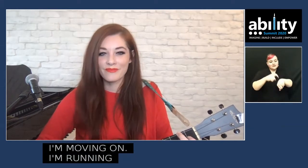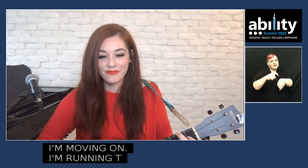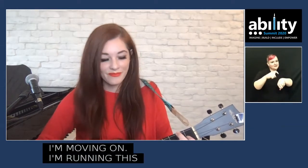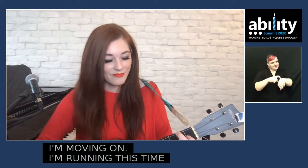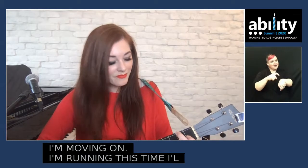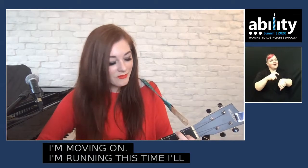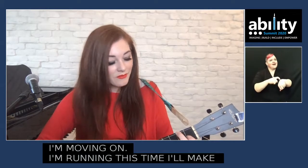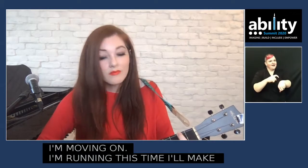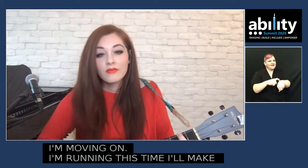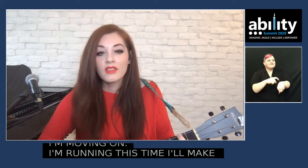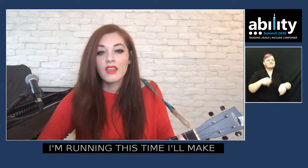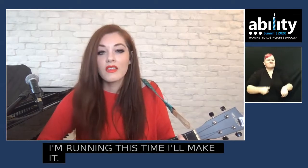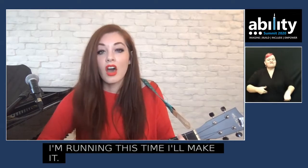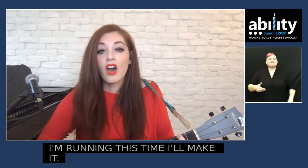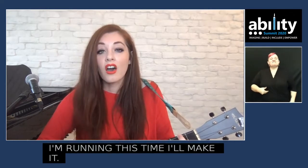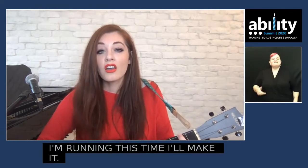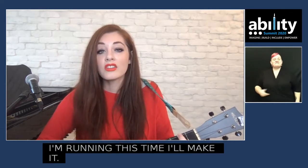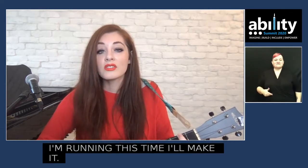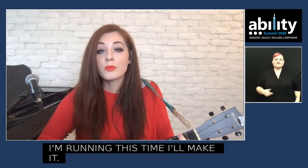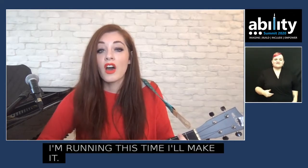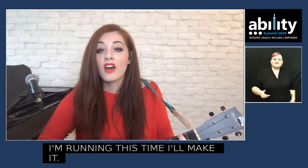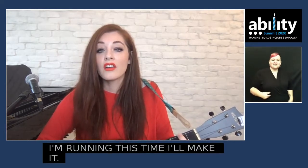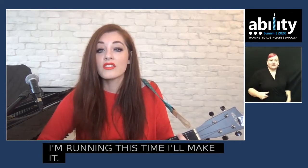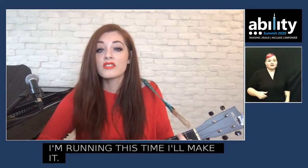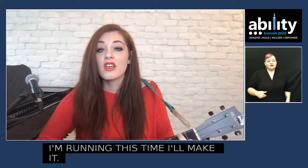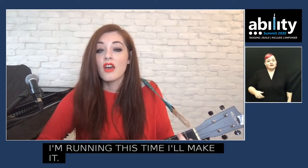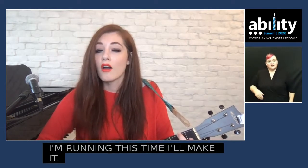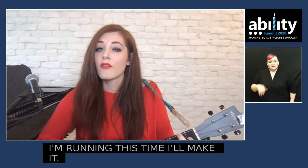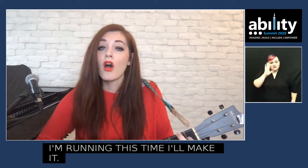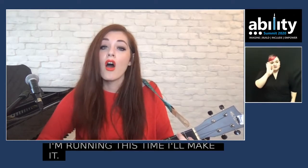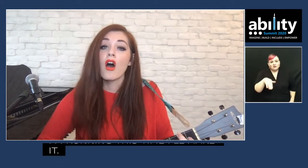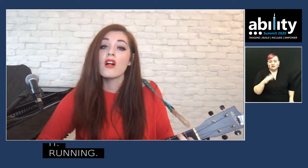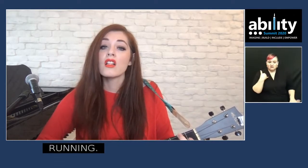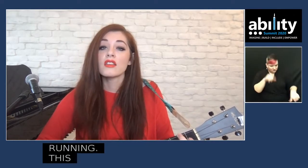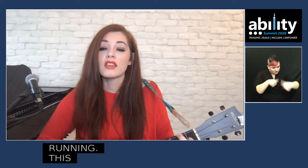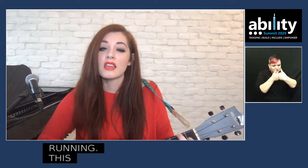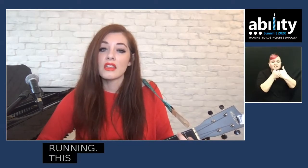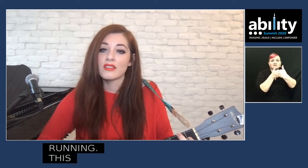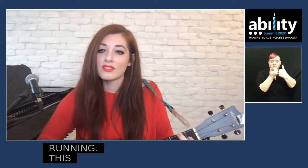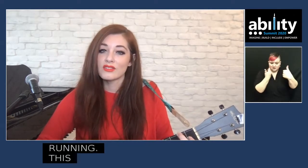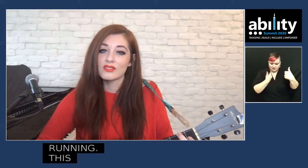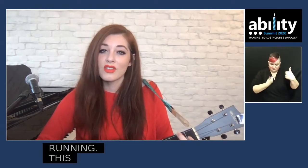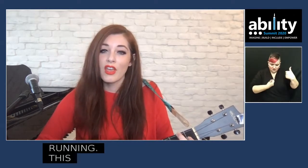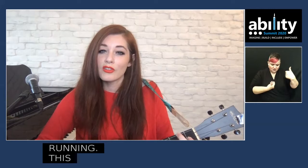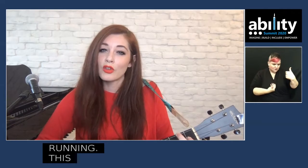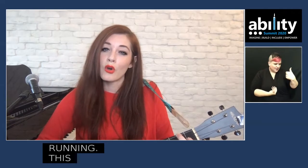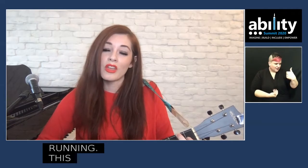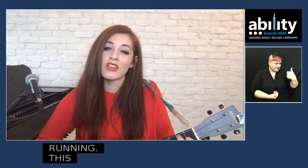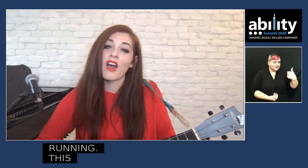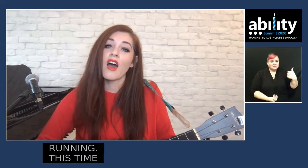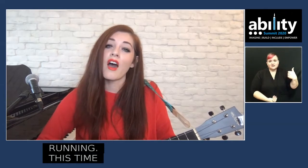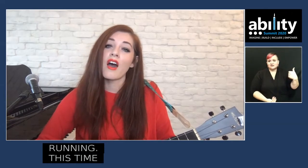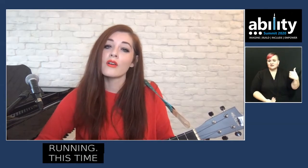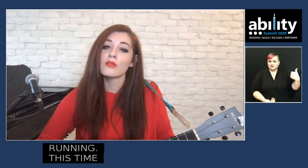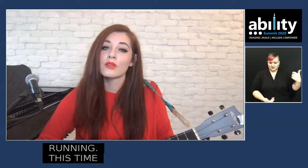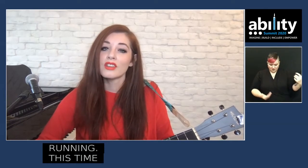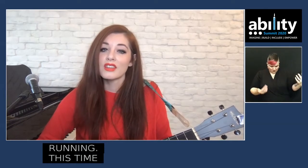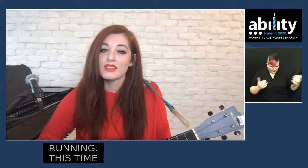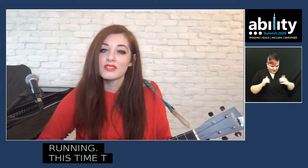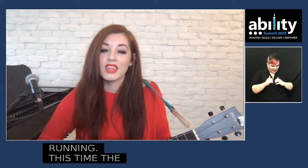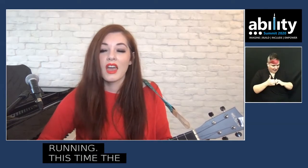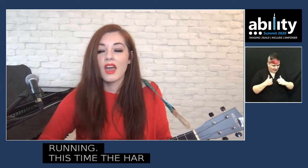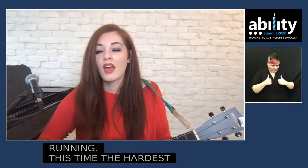time. The hardest part of all is knowing